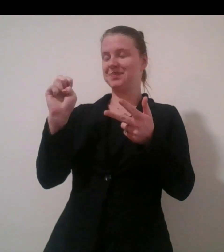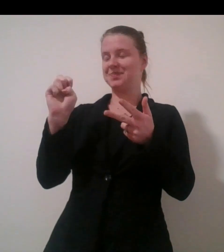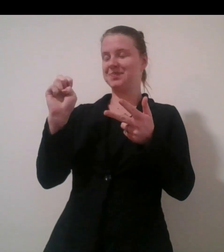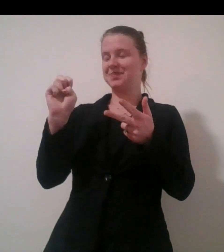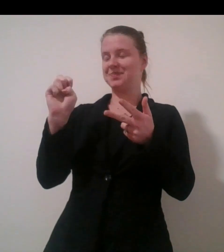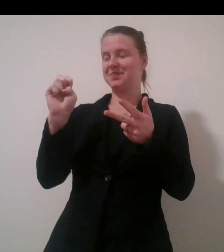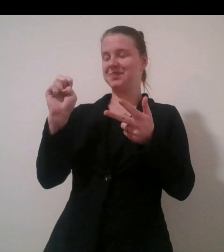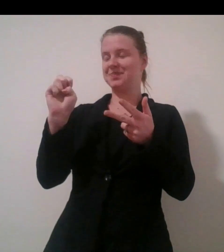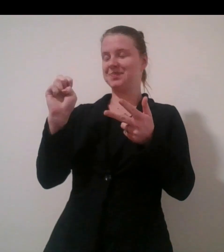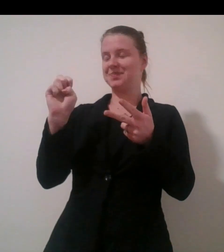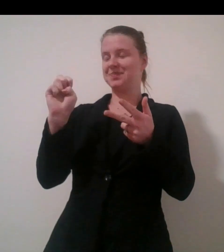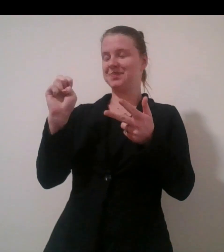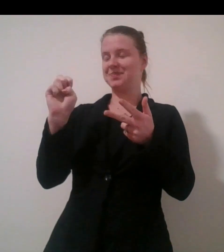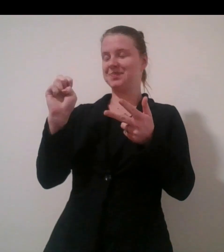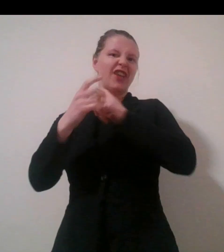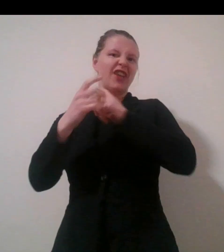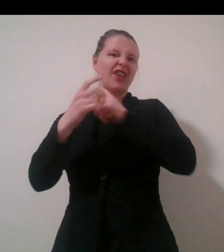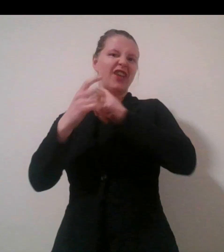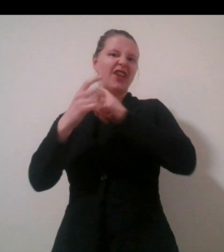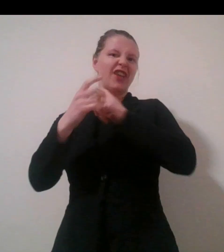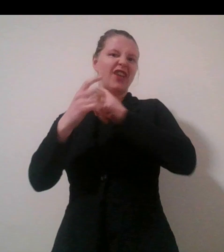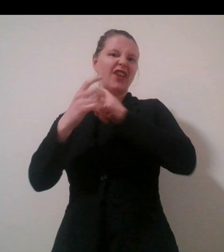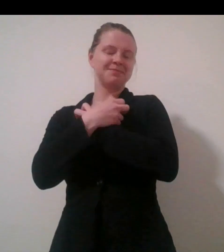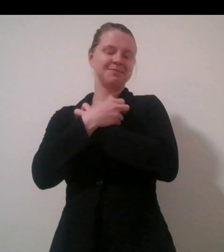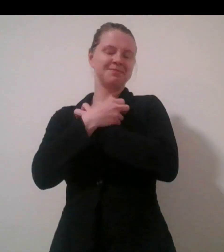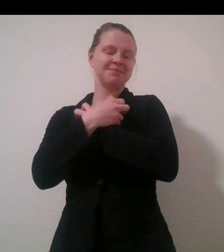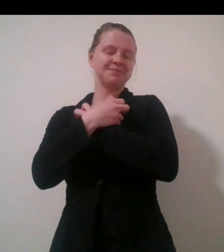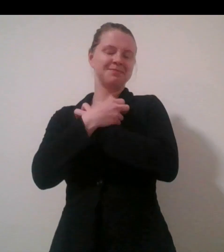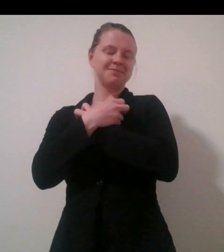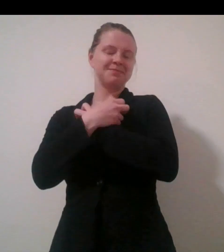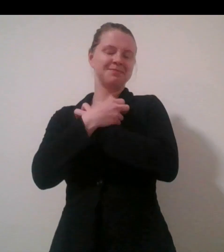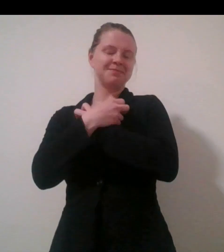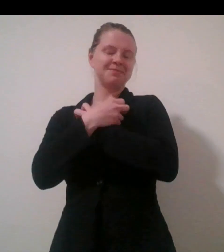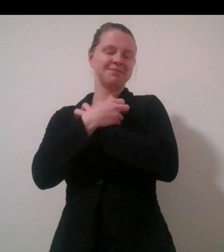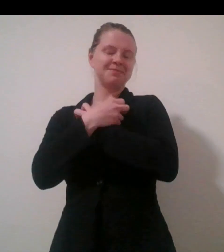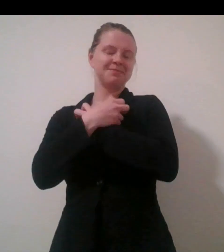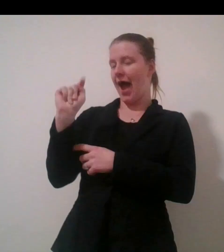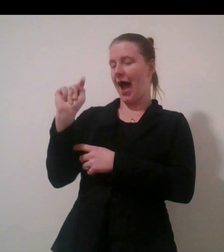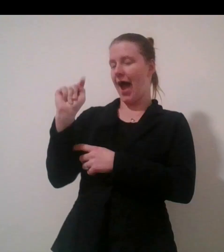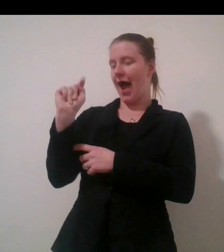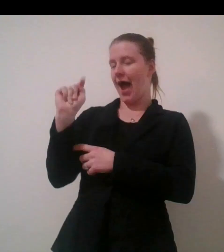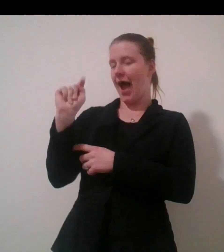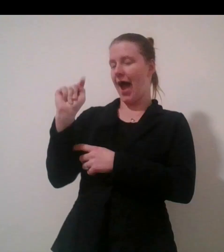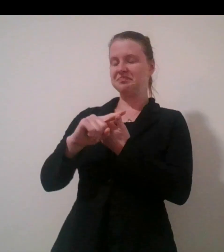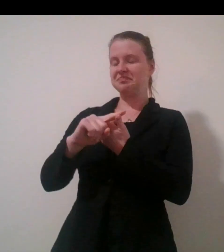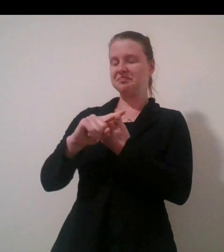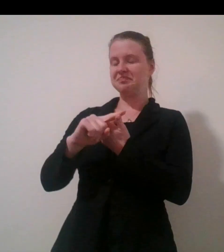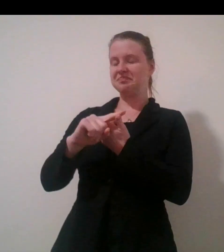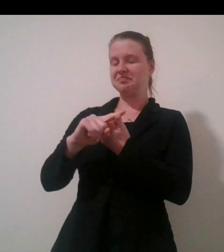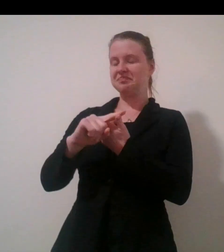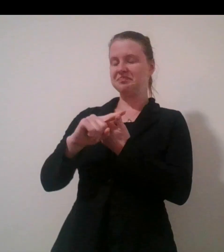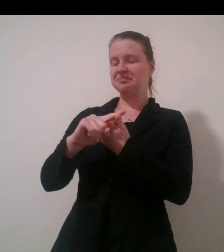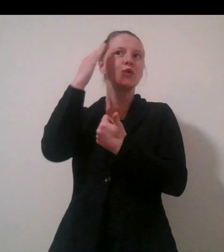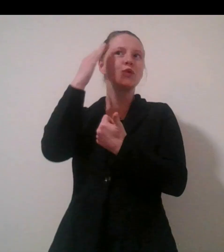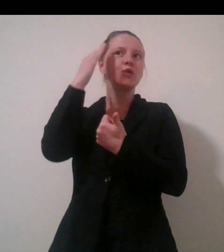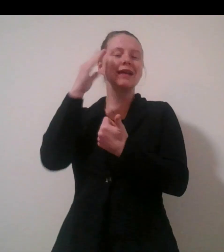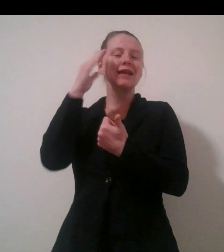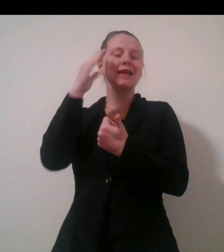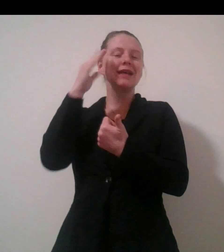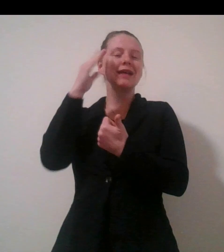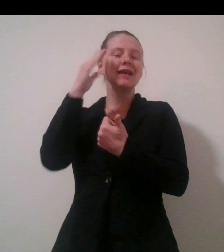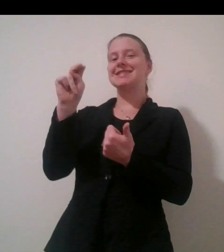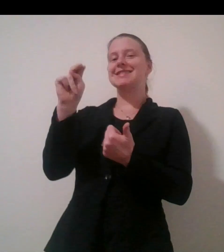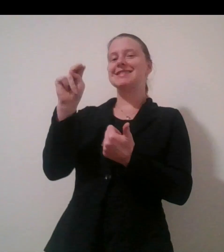is smooth, solid, and is also known as a dense bone.